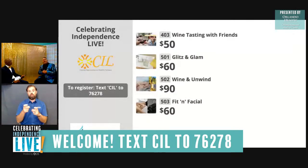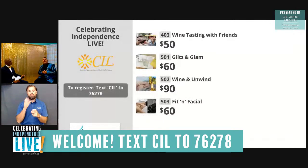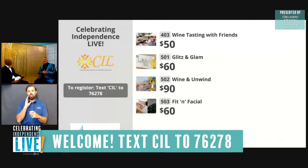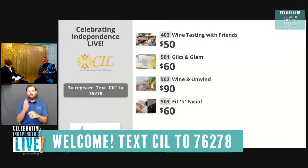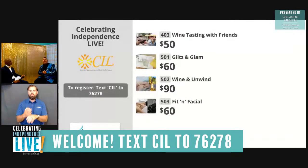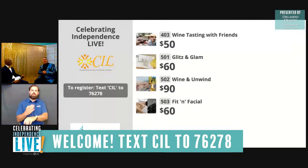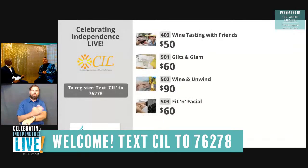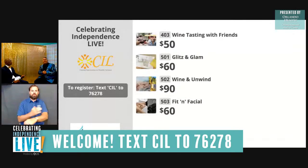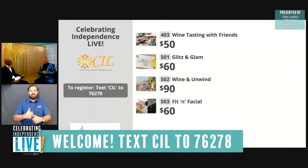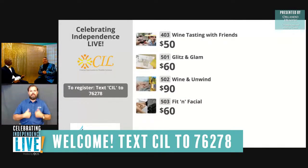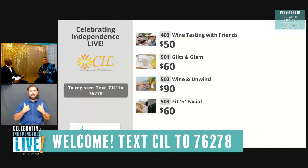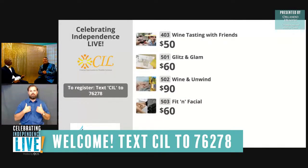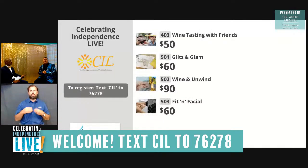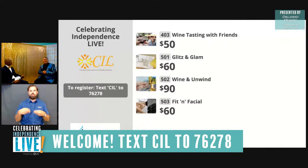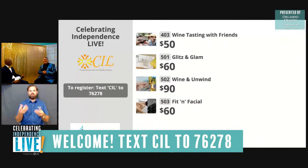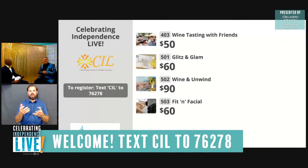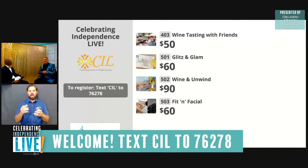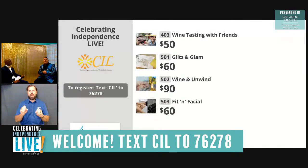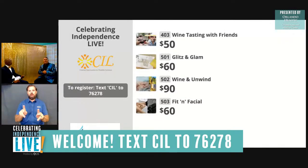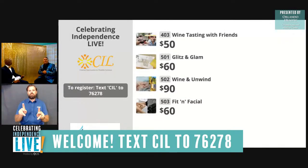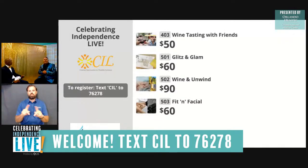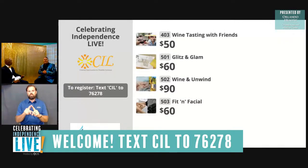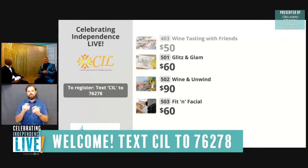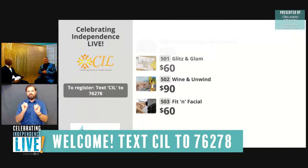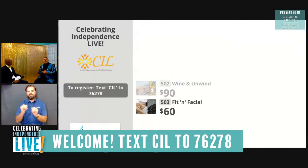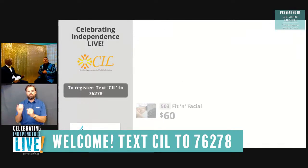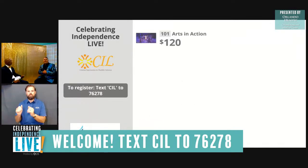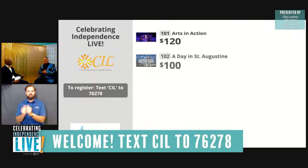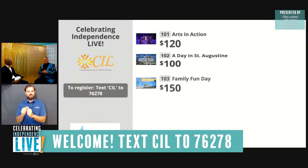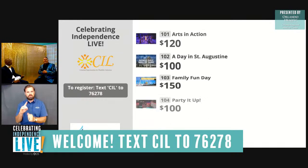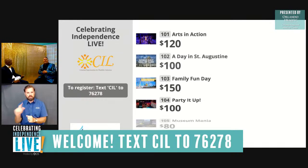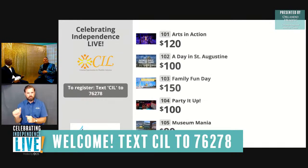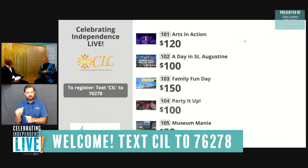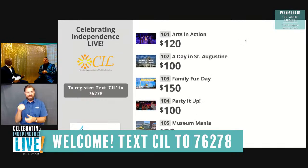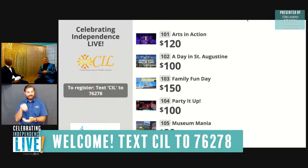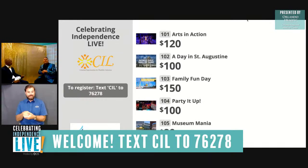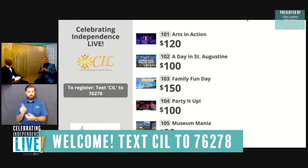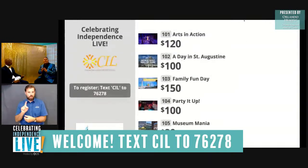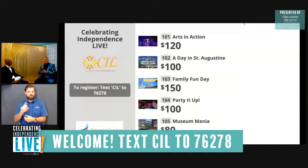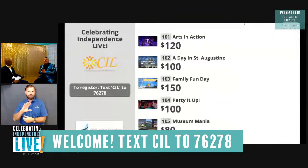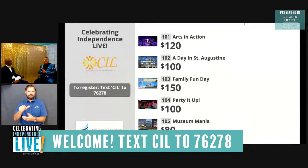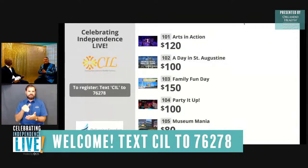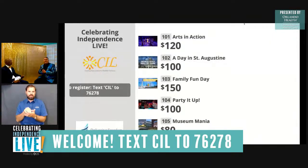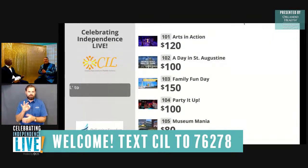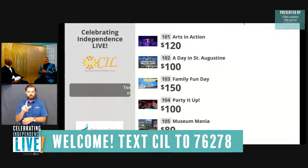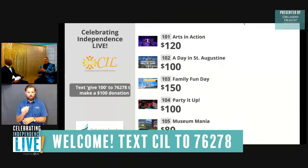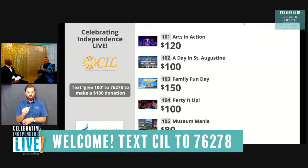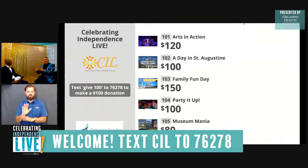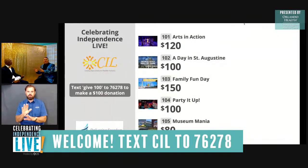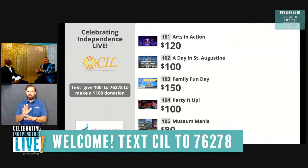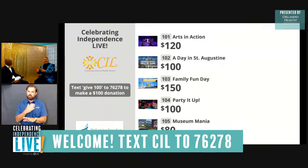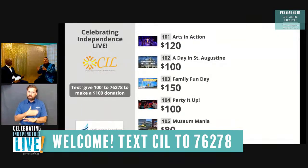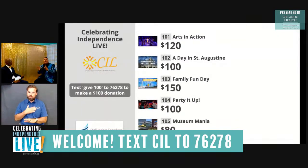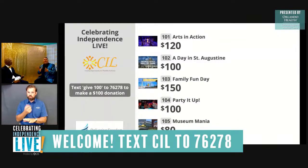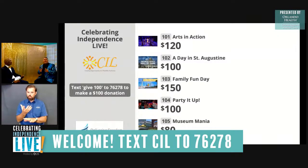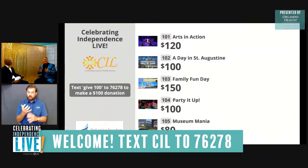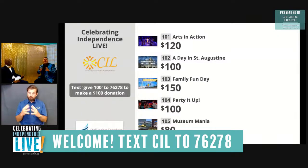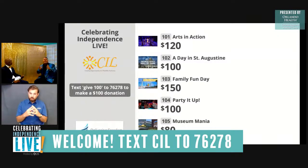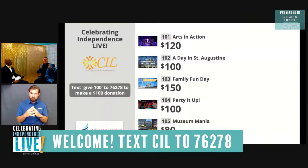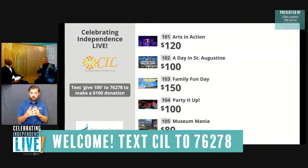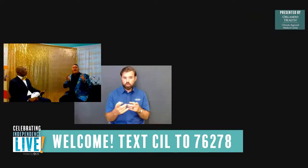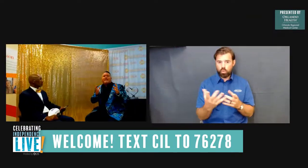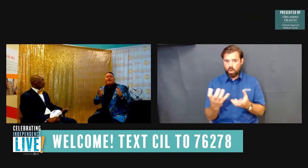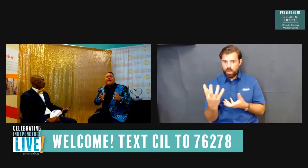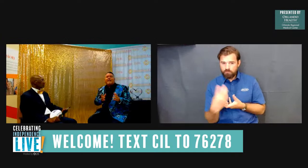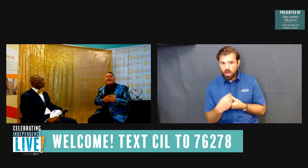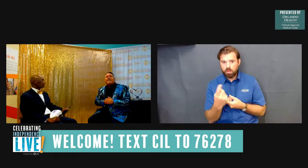the life and give opportunities to individuals with disabilities in Central Florida. So please, you want the football, you want to get